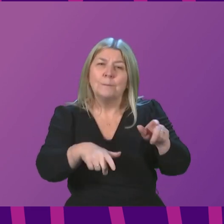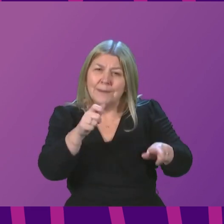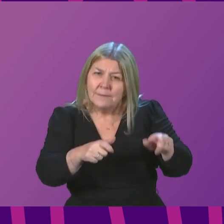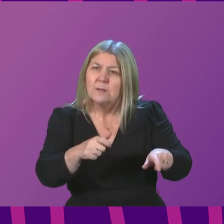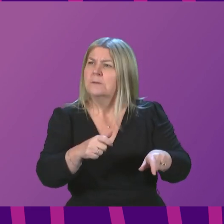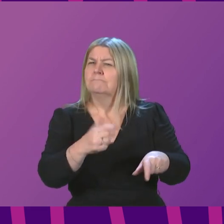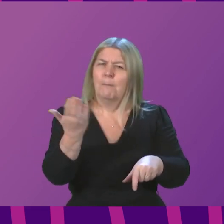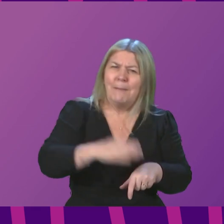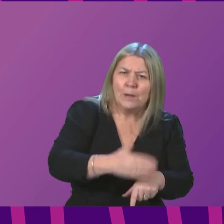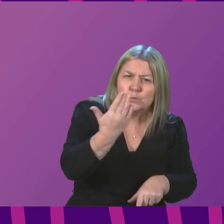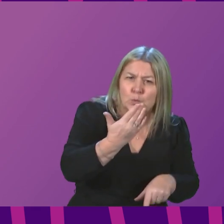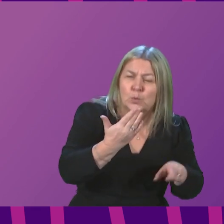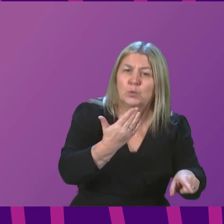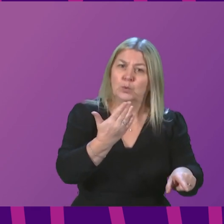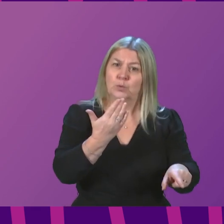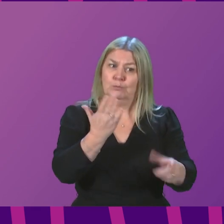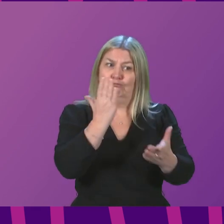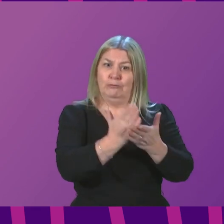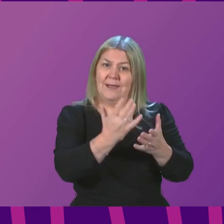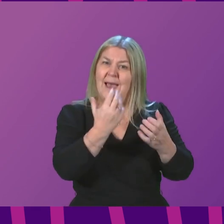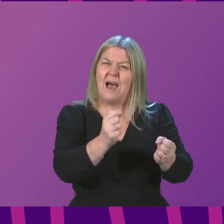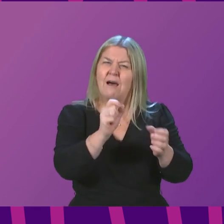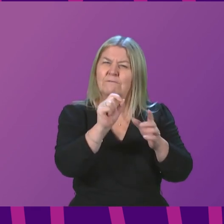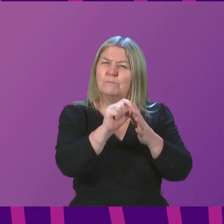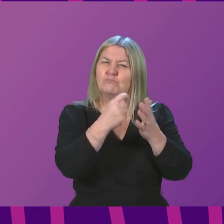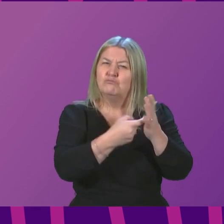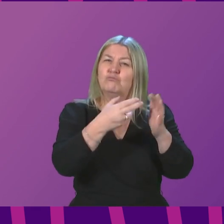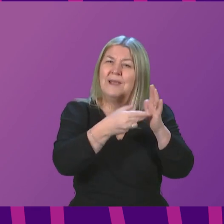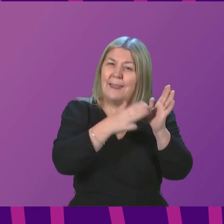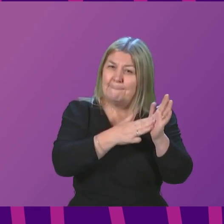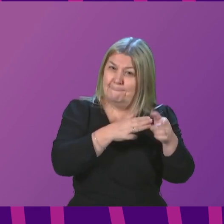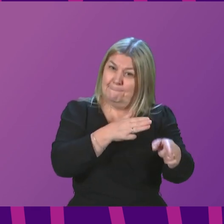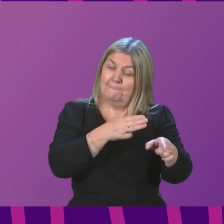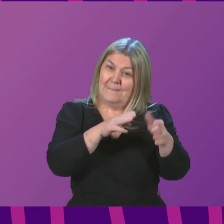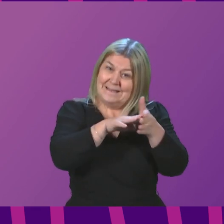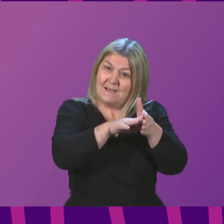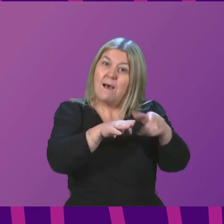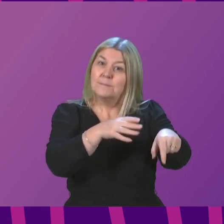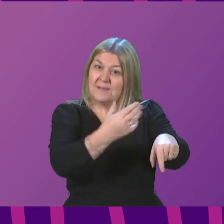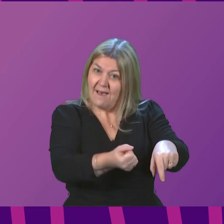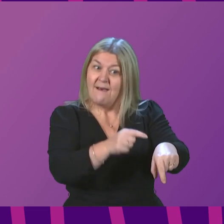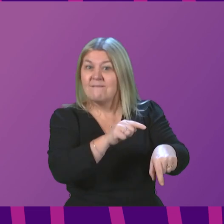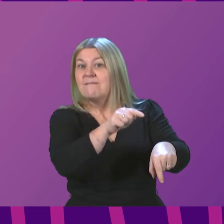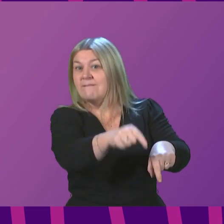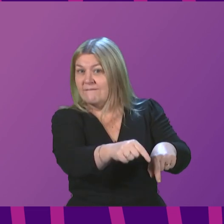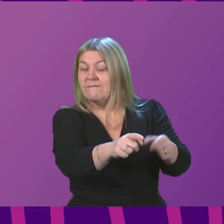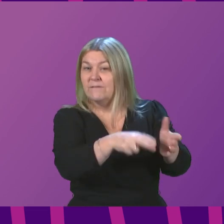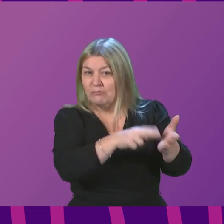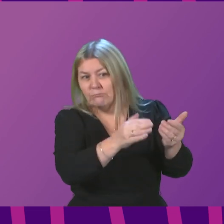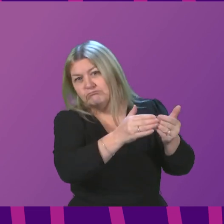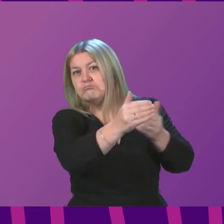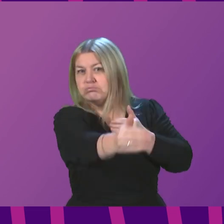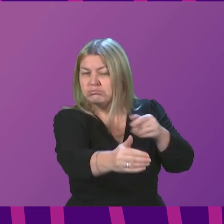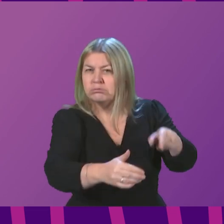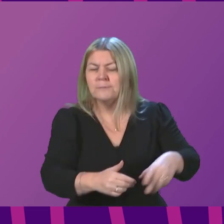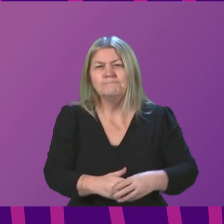exams. Can she say what discussion has been had over the 21-22 exam diet, and what new advice has been given